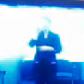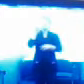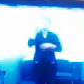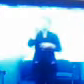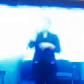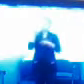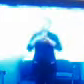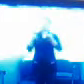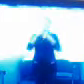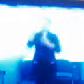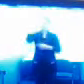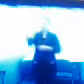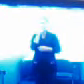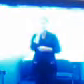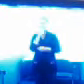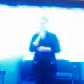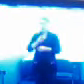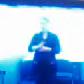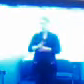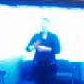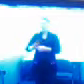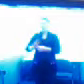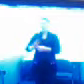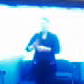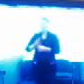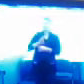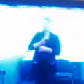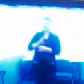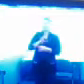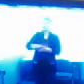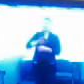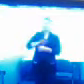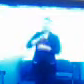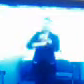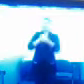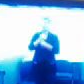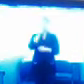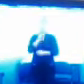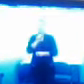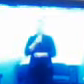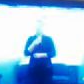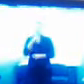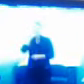The name of the story is called Fat Cat, and it's mostly for young children